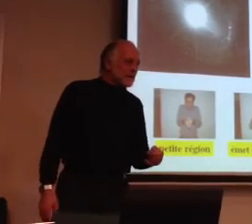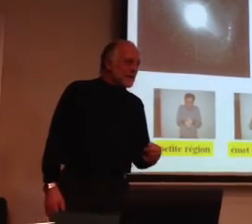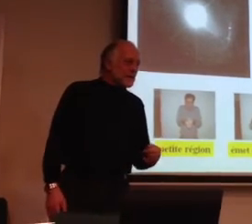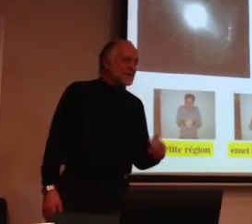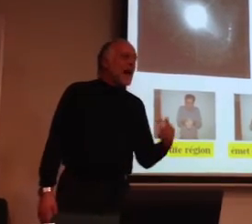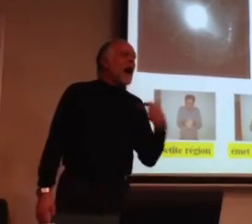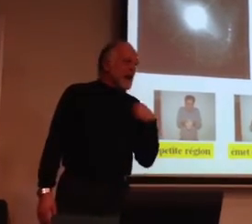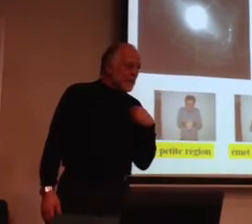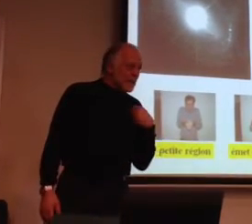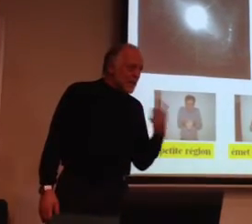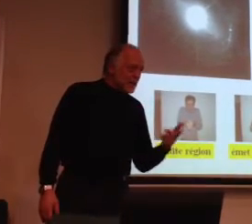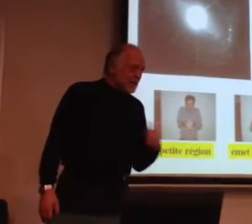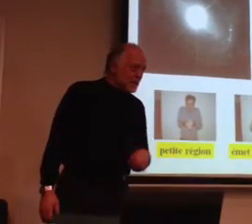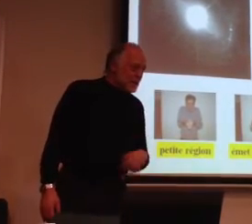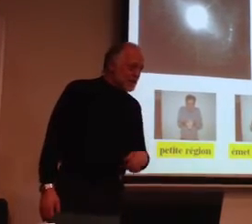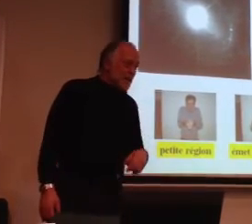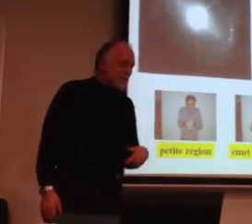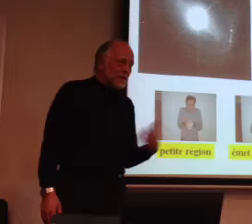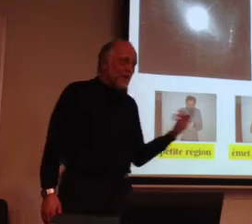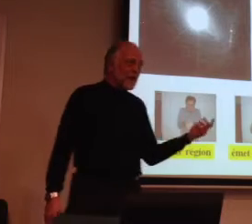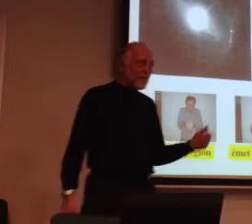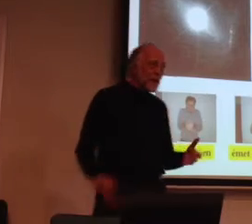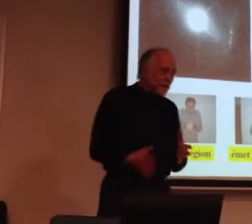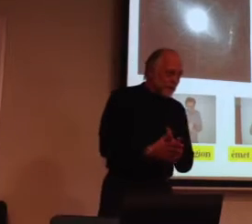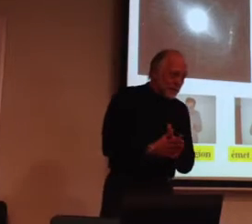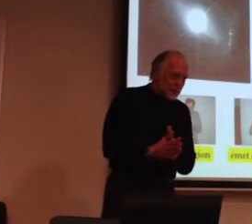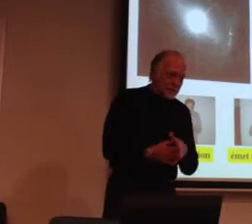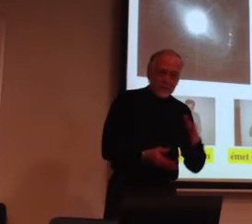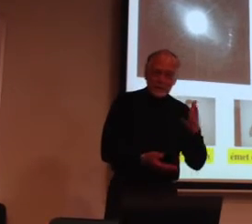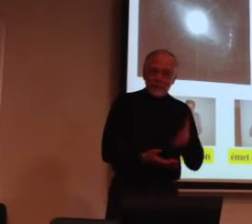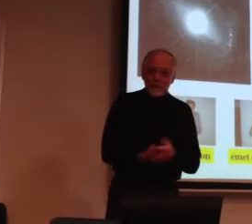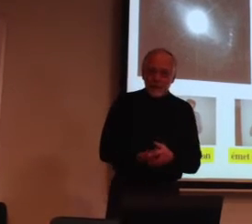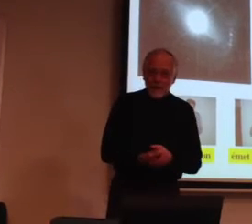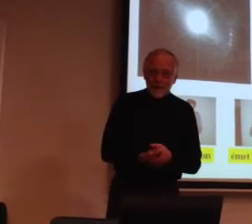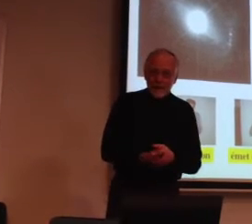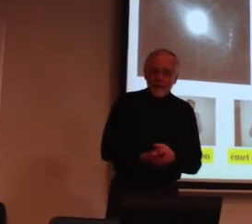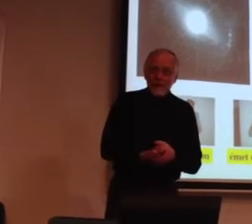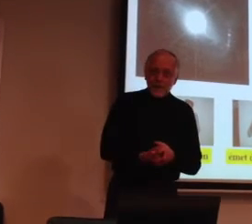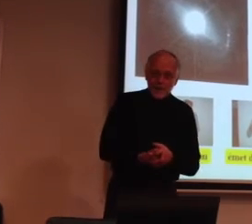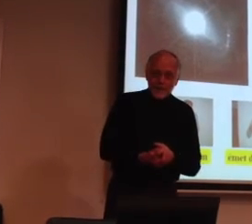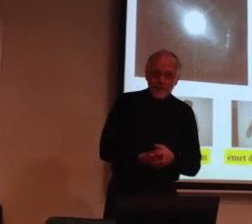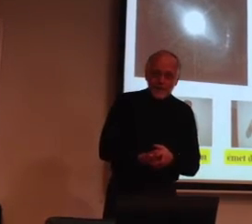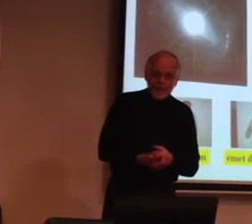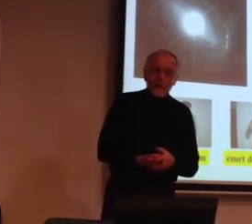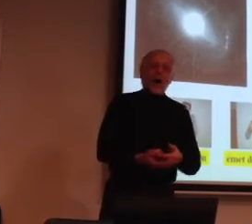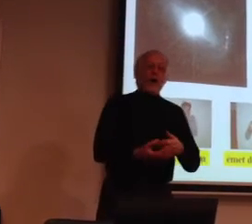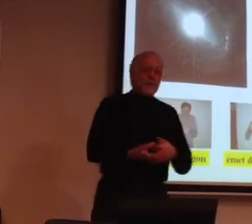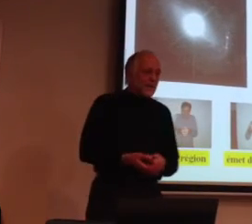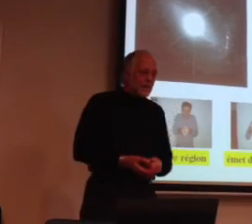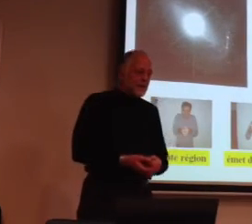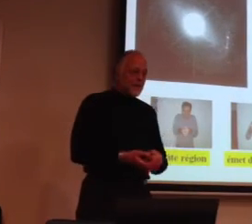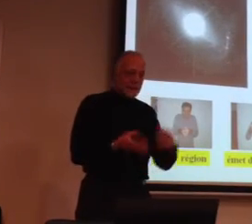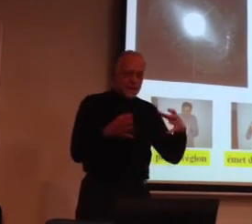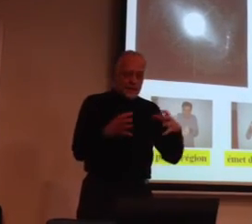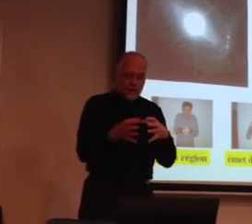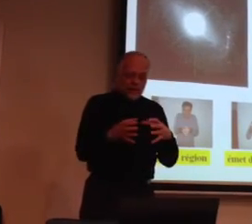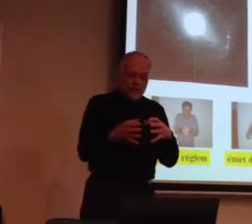conference. I am going to speak, my conference will be the quasar. A quasar, this is small,